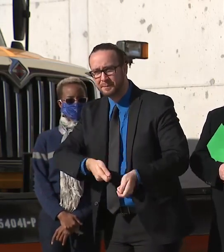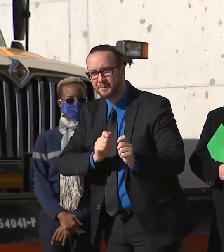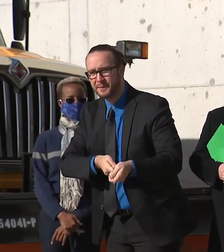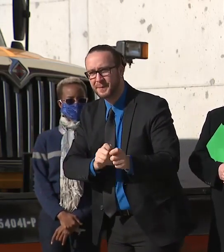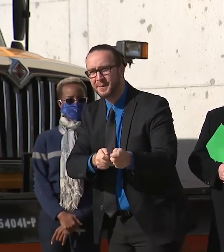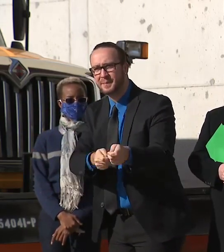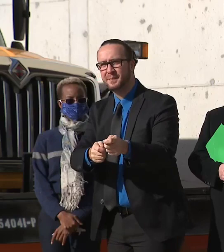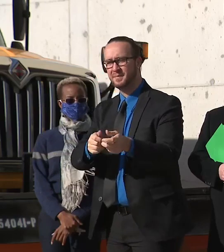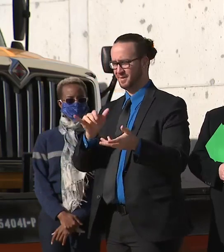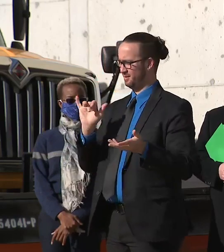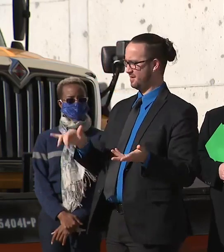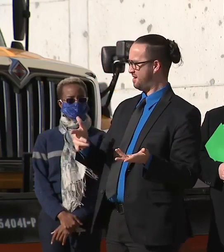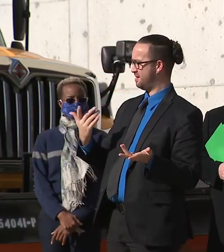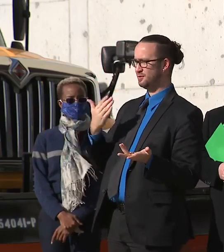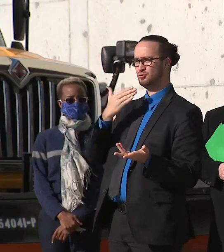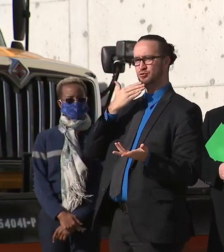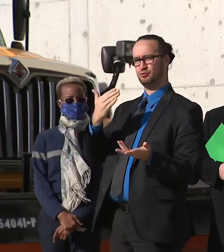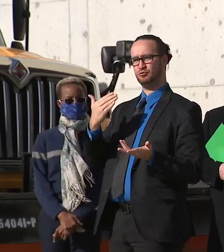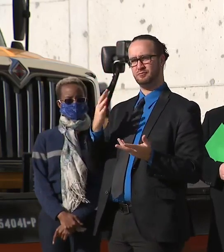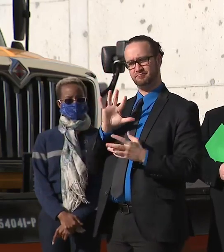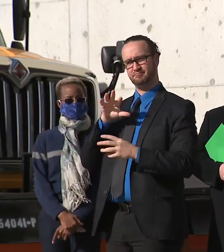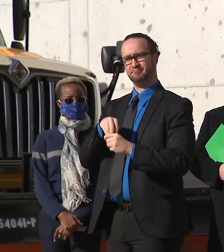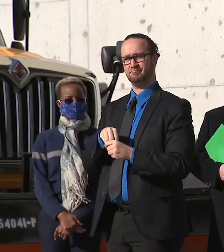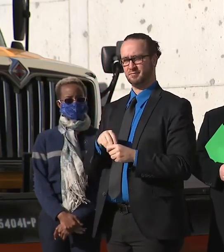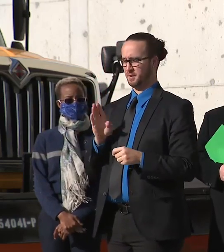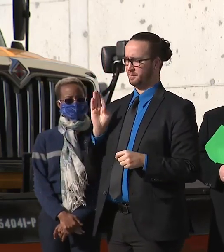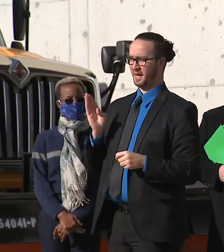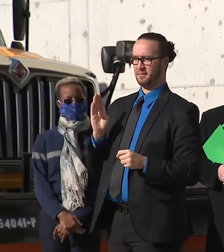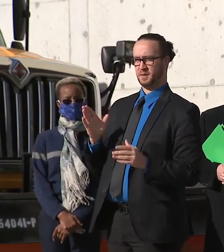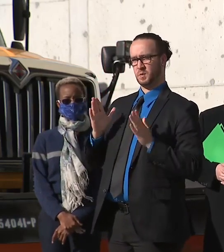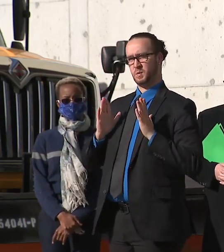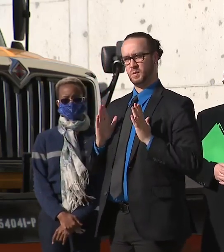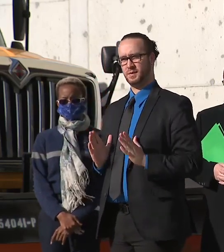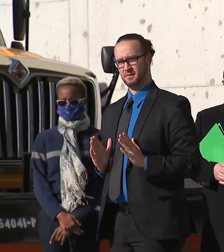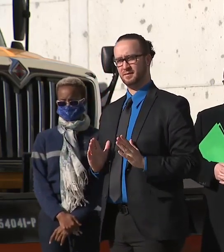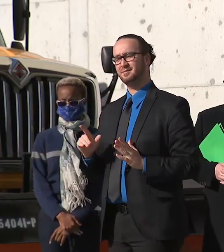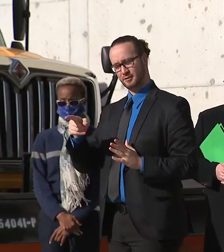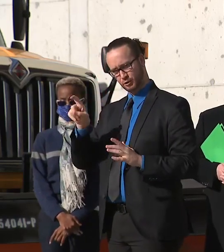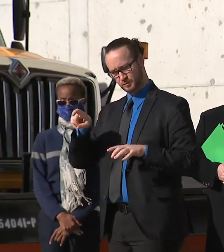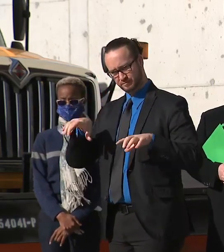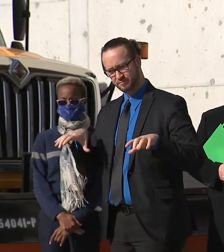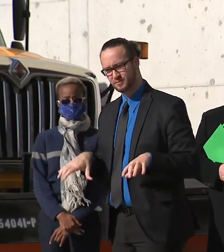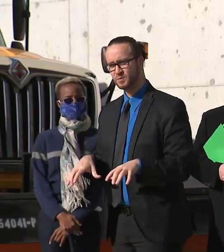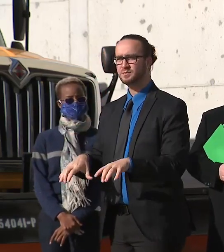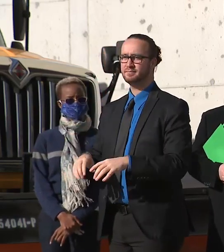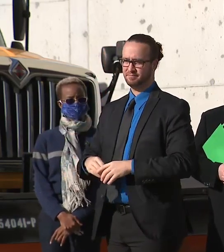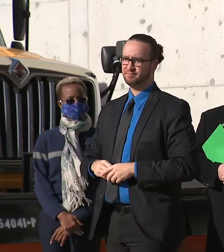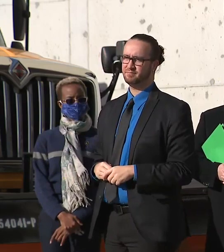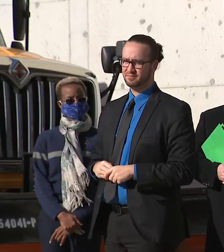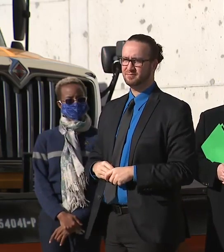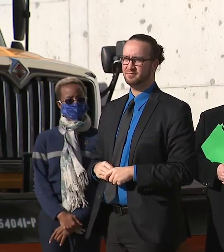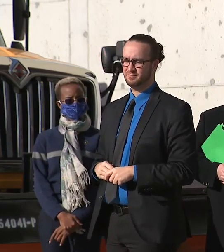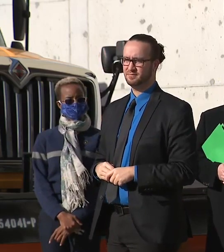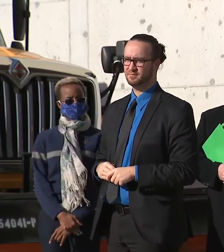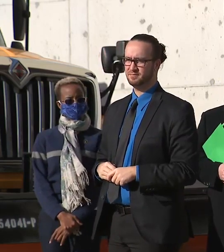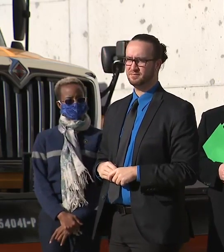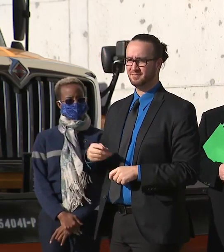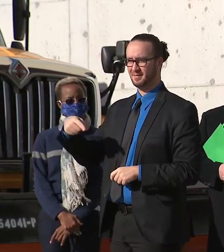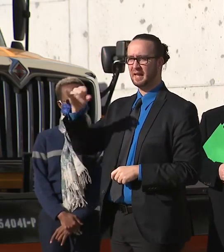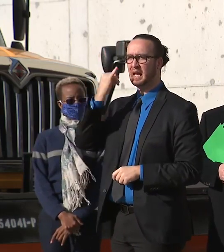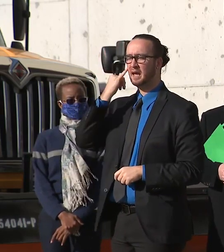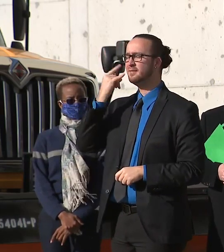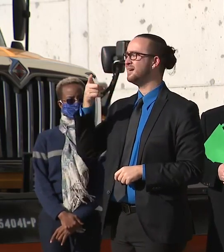what Baltimoreans do. We advise all residents that must travel during the storm to